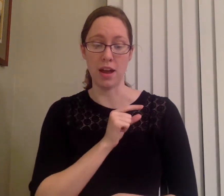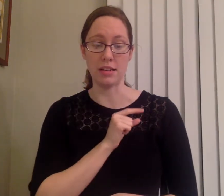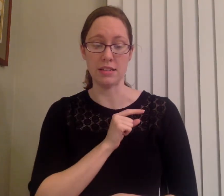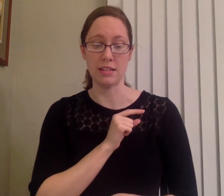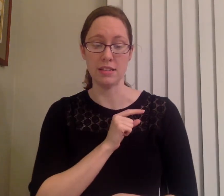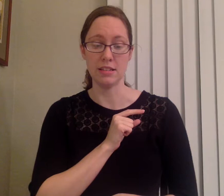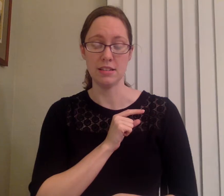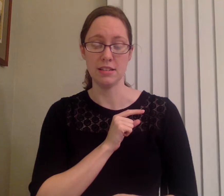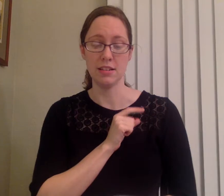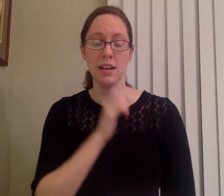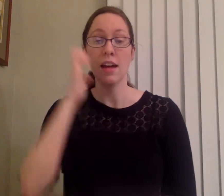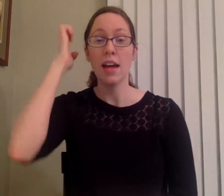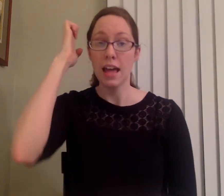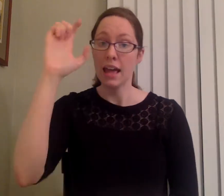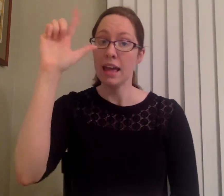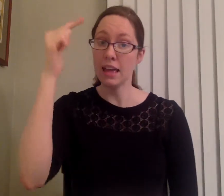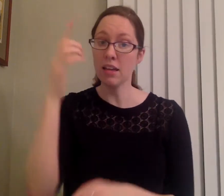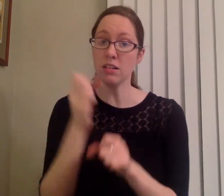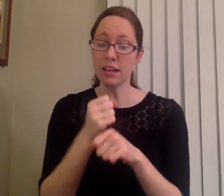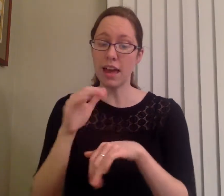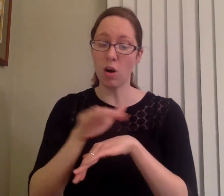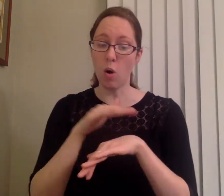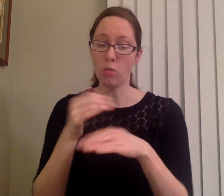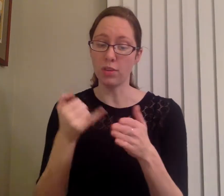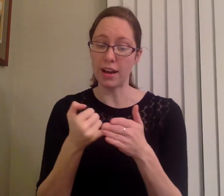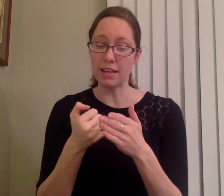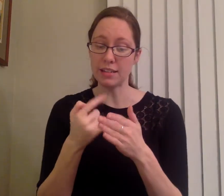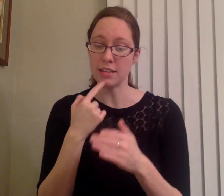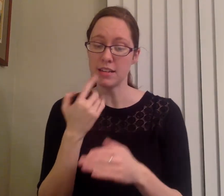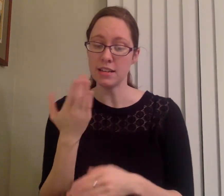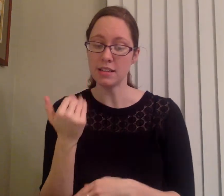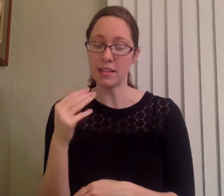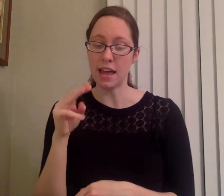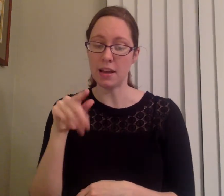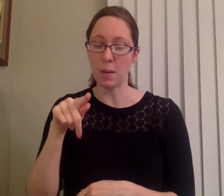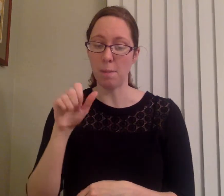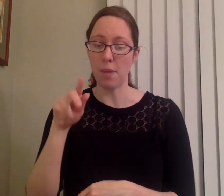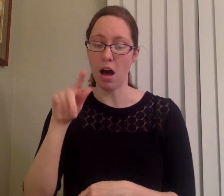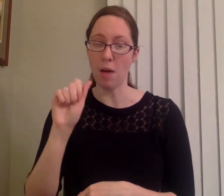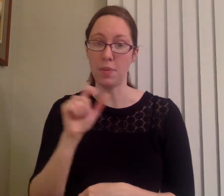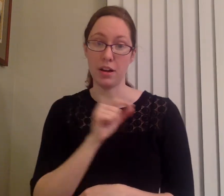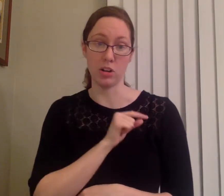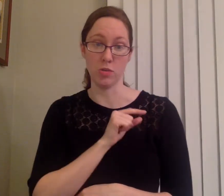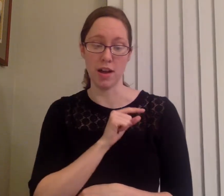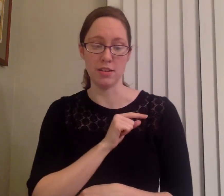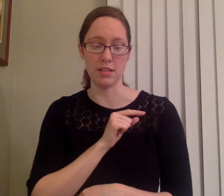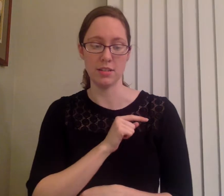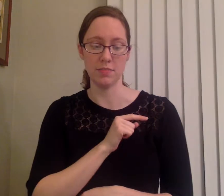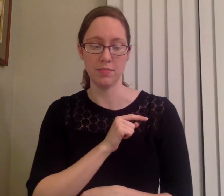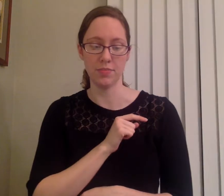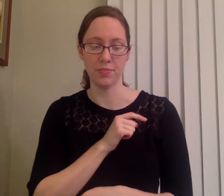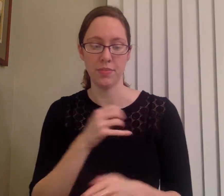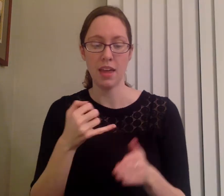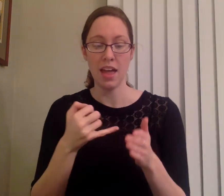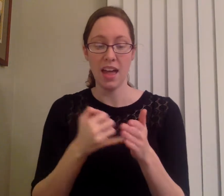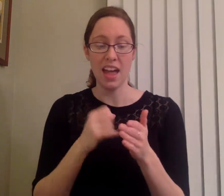Grunt. He'll get over it, said Papa Grunt.